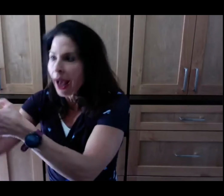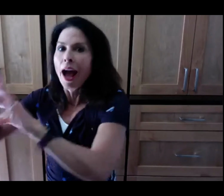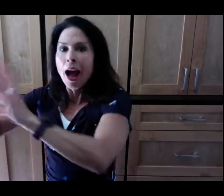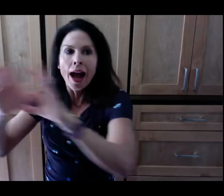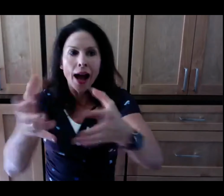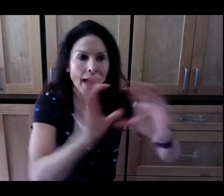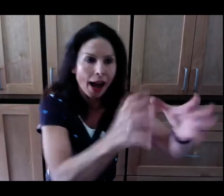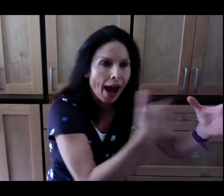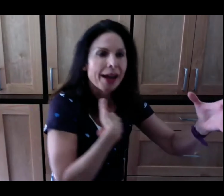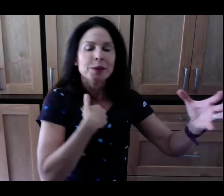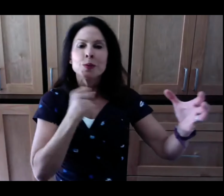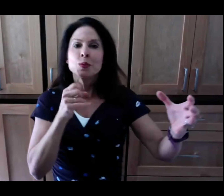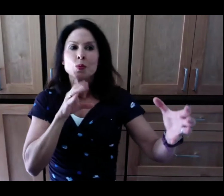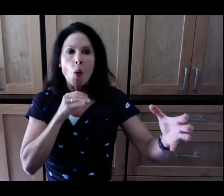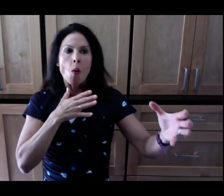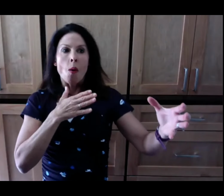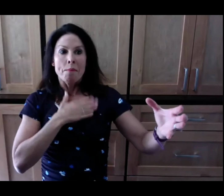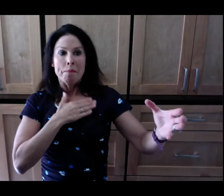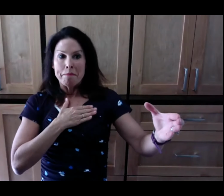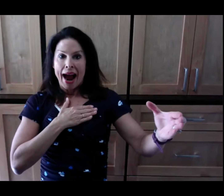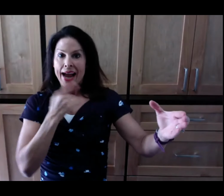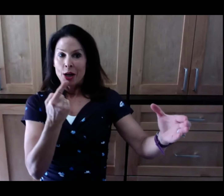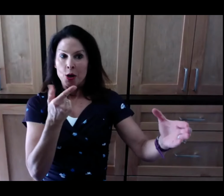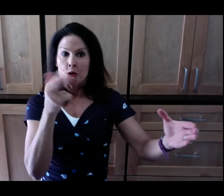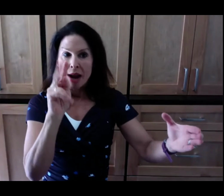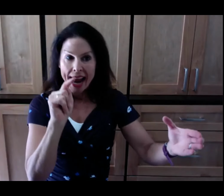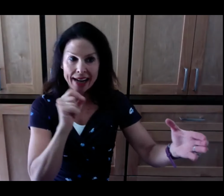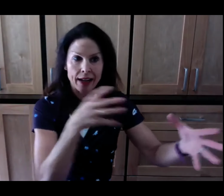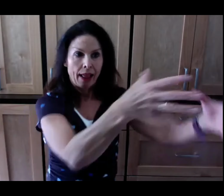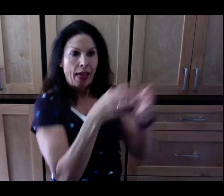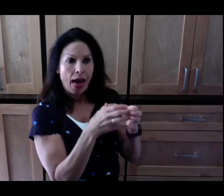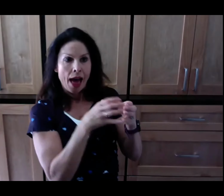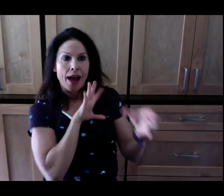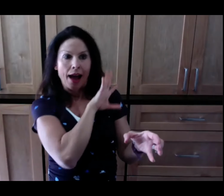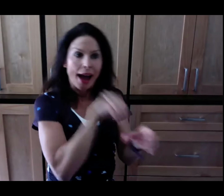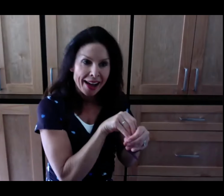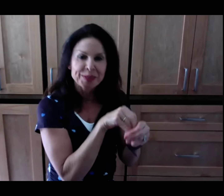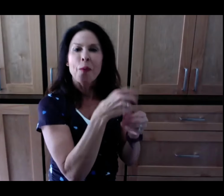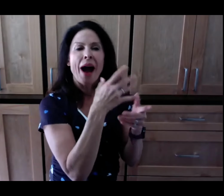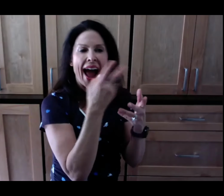So we often had to pull honor students to help out with those grants.